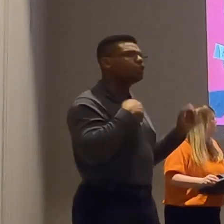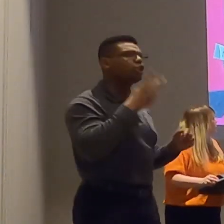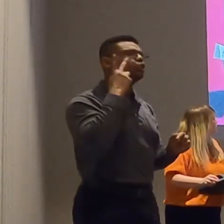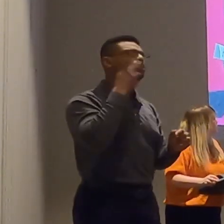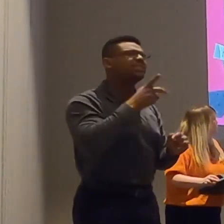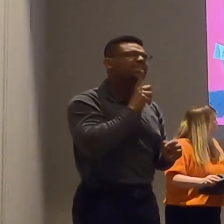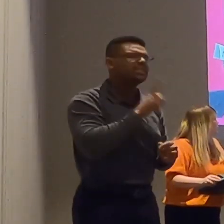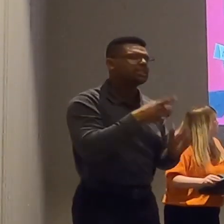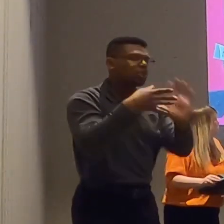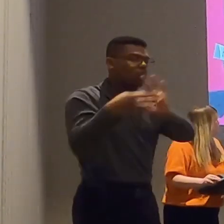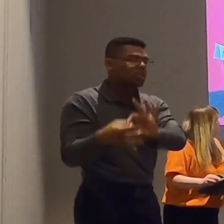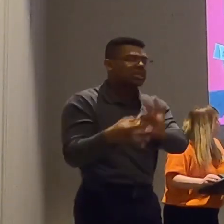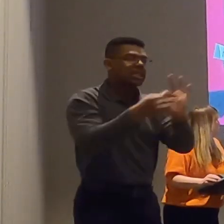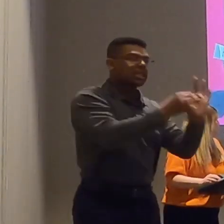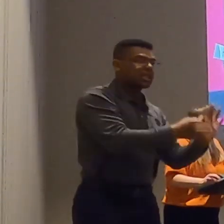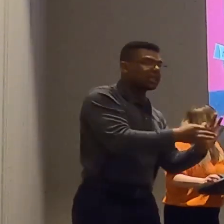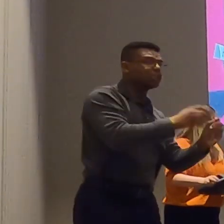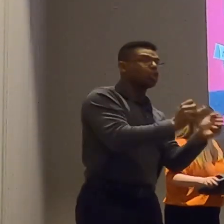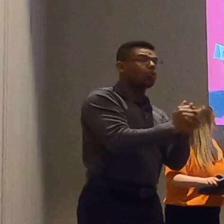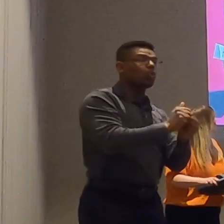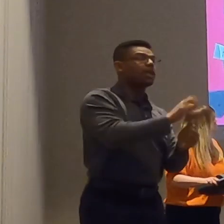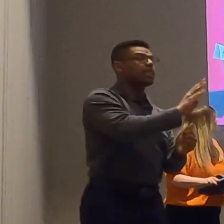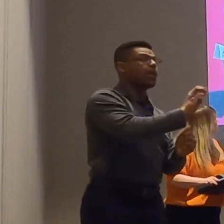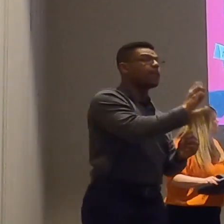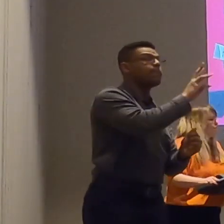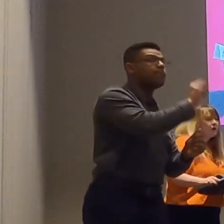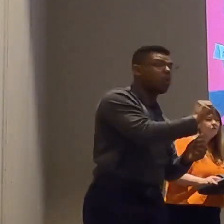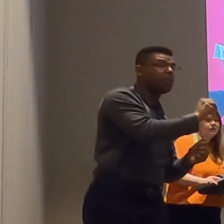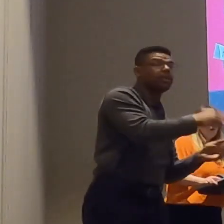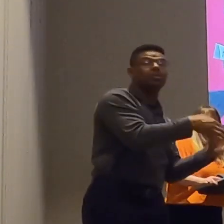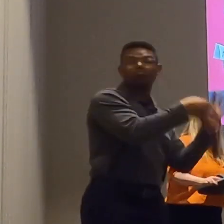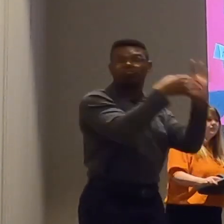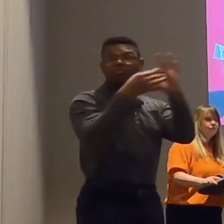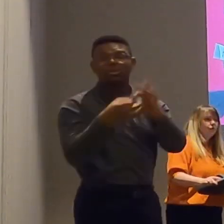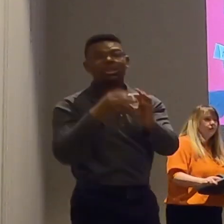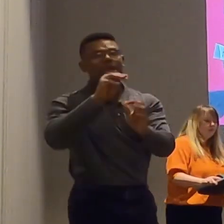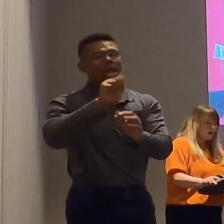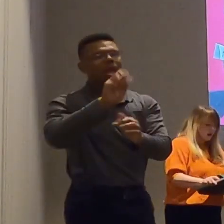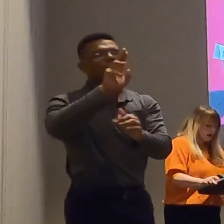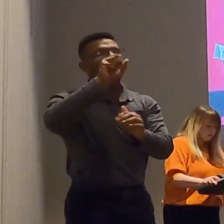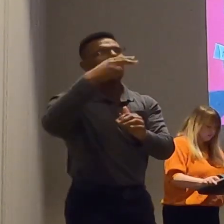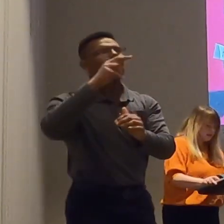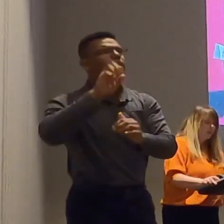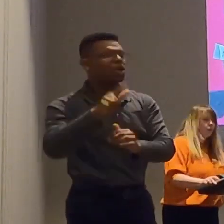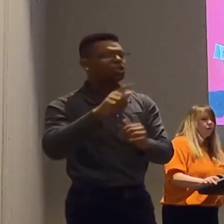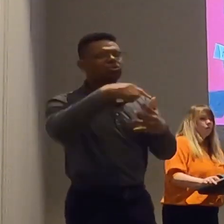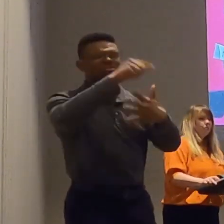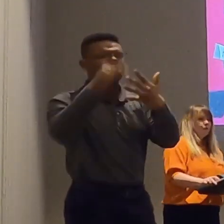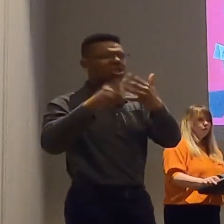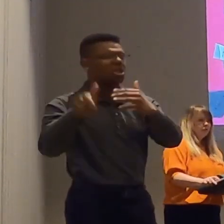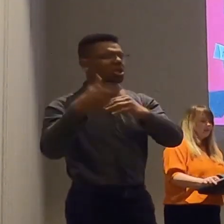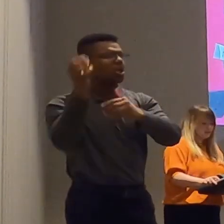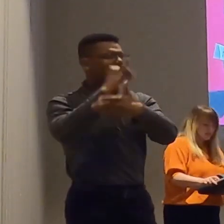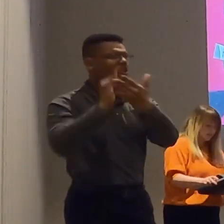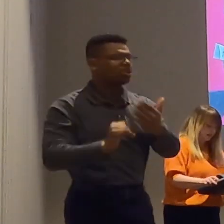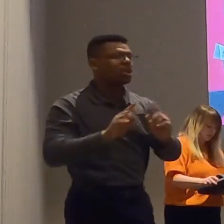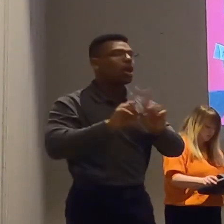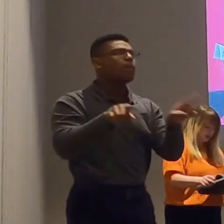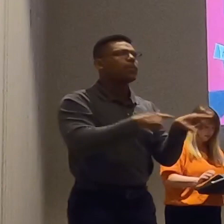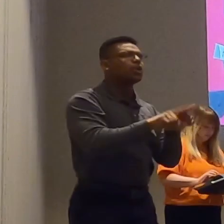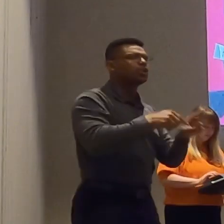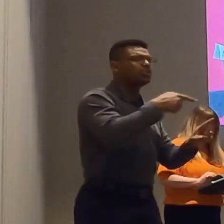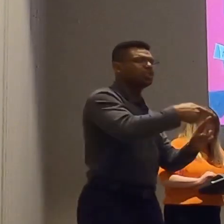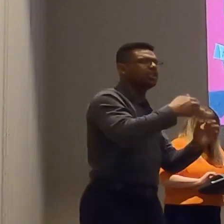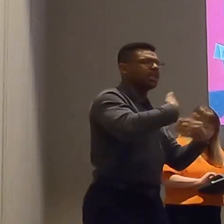those connections between Bowman's artwork and Bearden and Marshall, but also how she's sort of taking her own approach to this technique